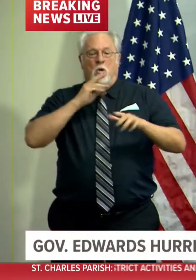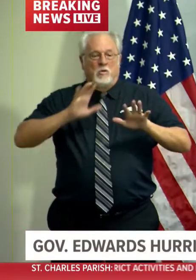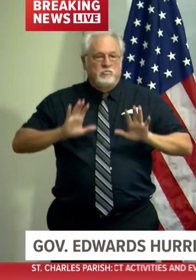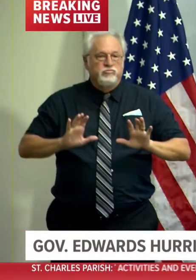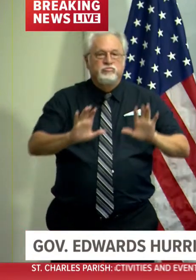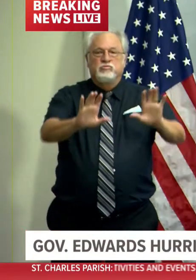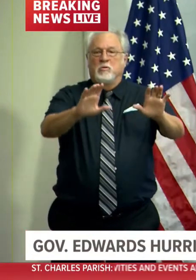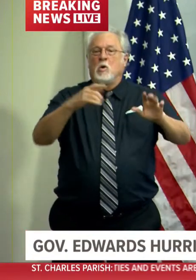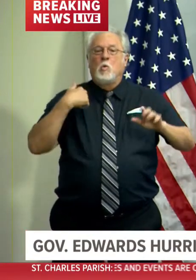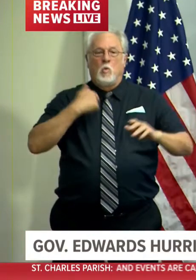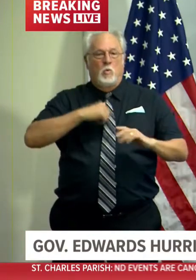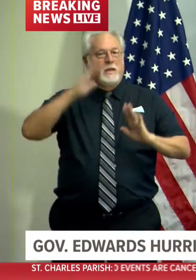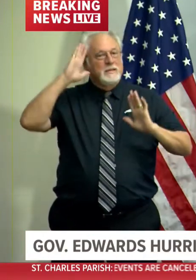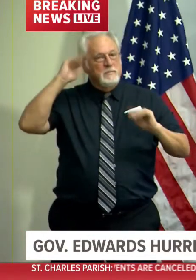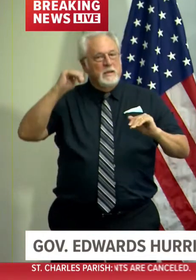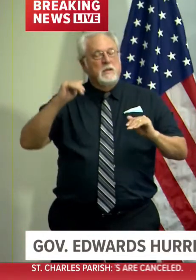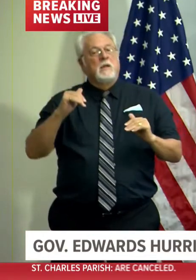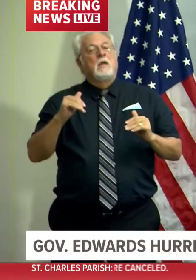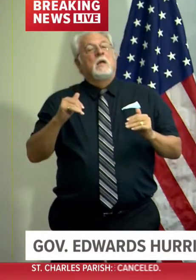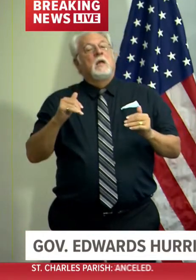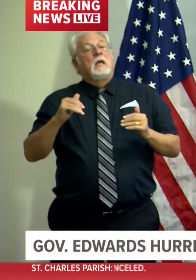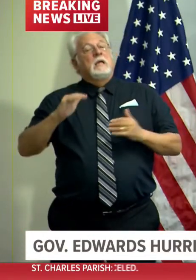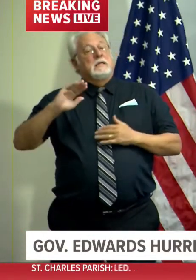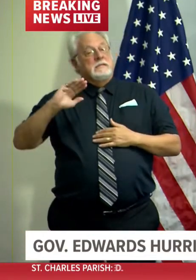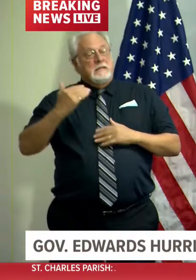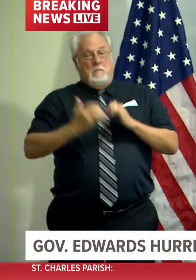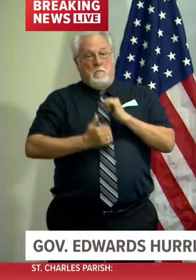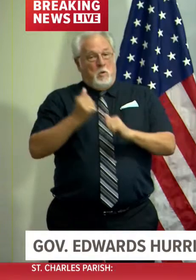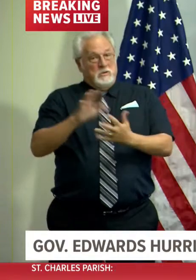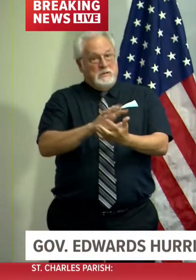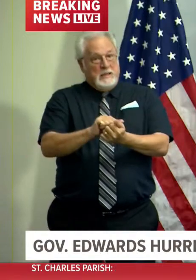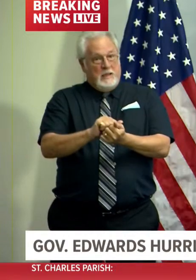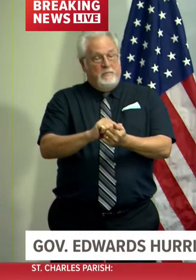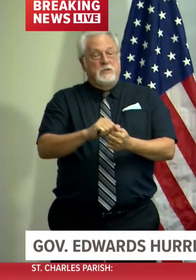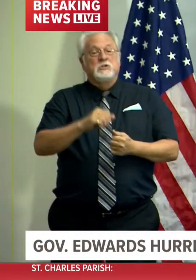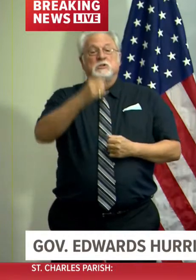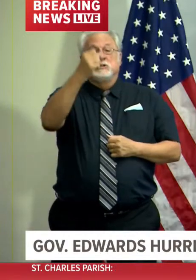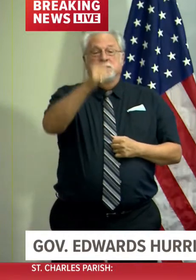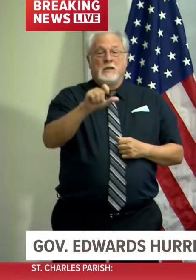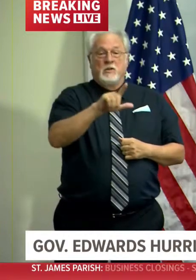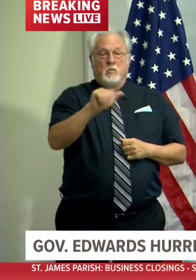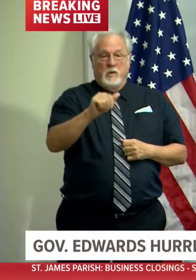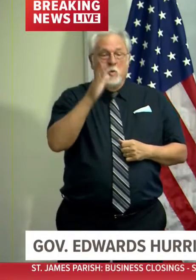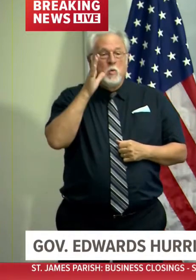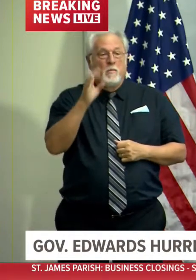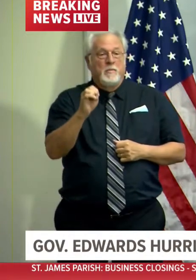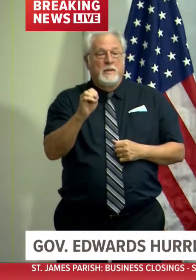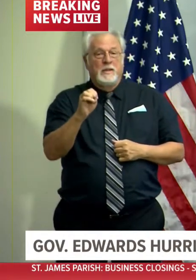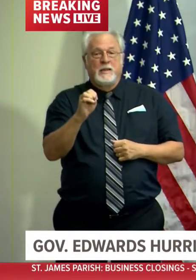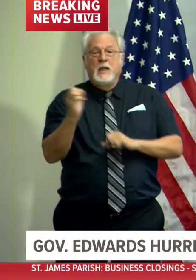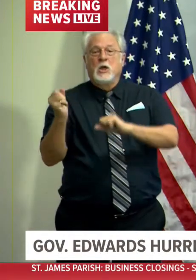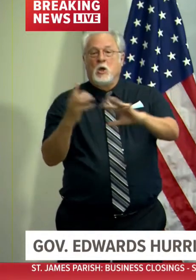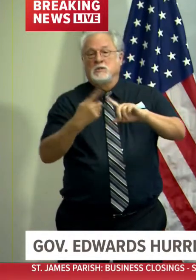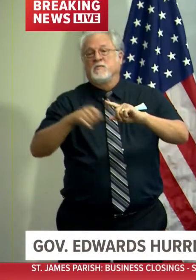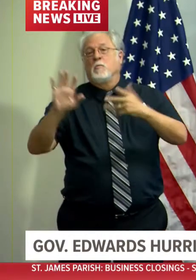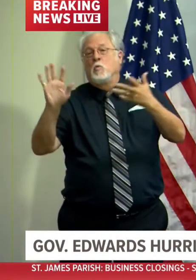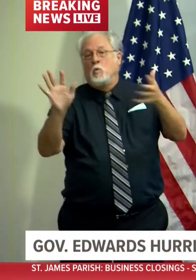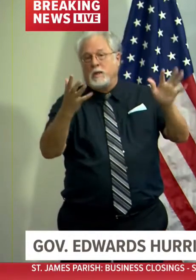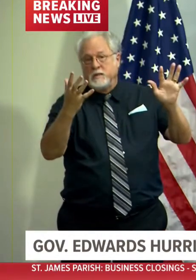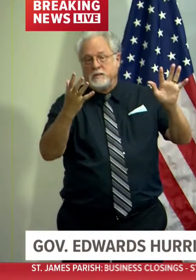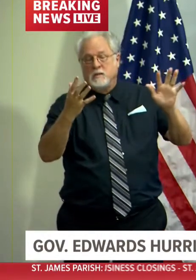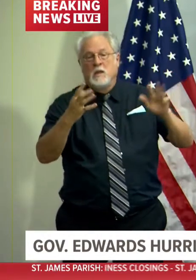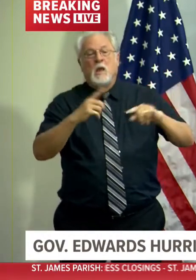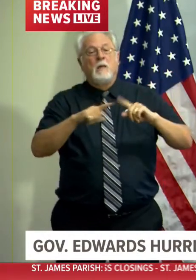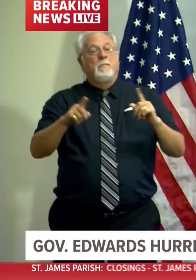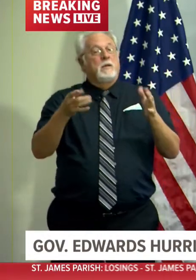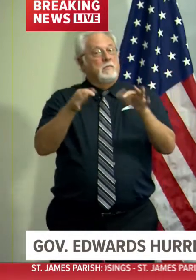was predicted. And it would appear that most of the damage across coastal Louisiana is going to be caused by wind. But